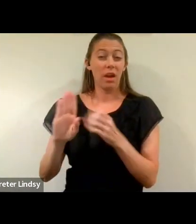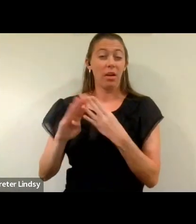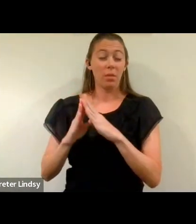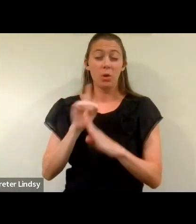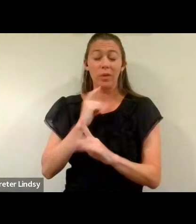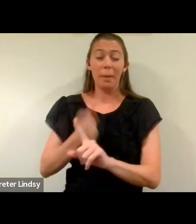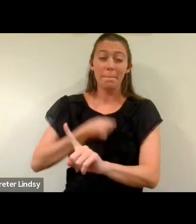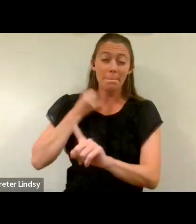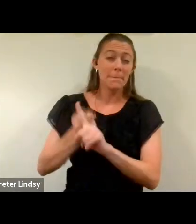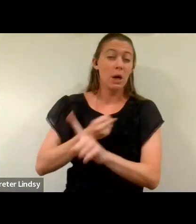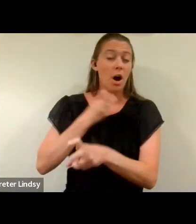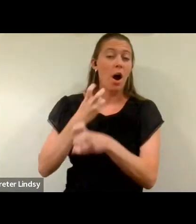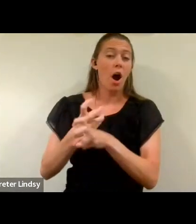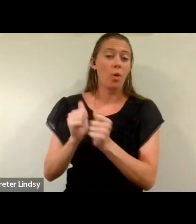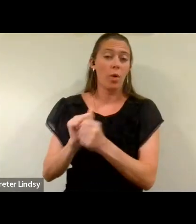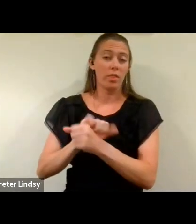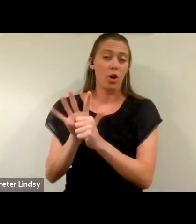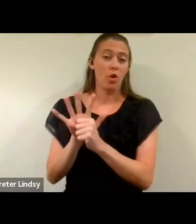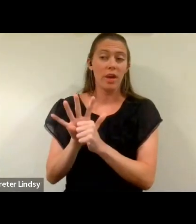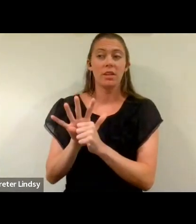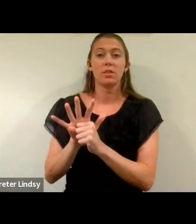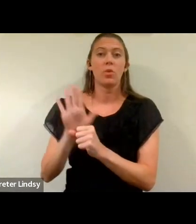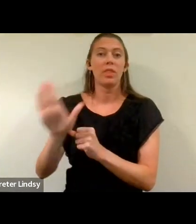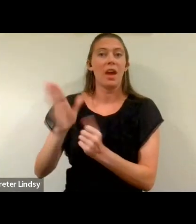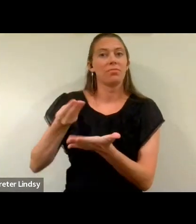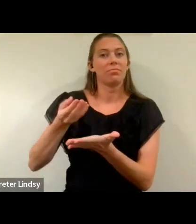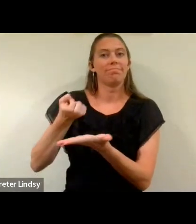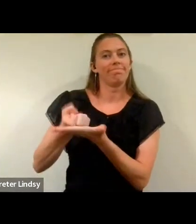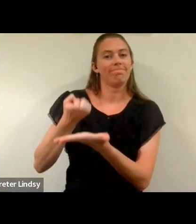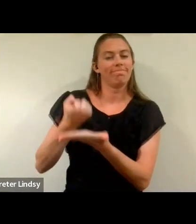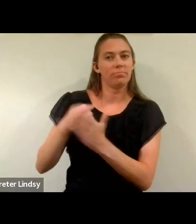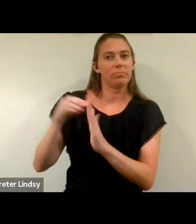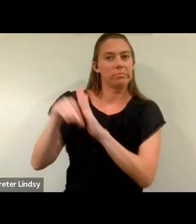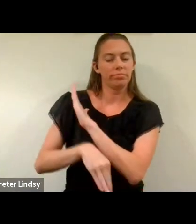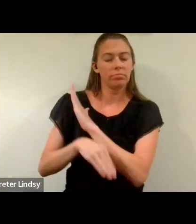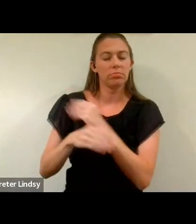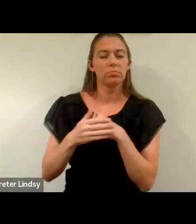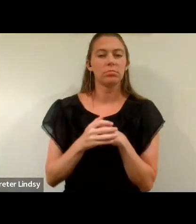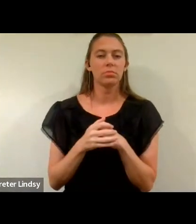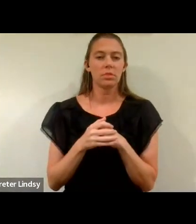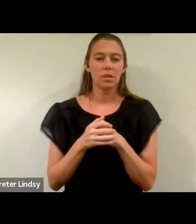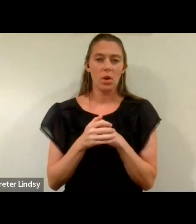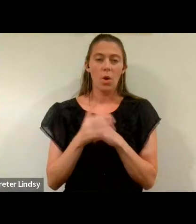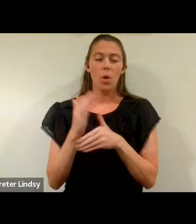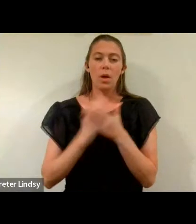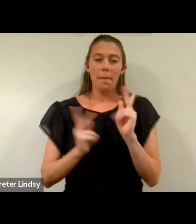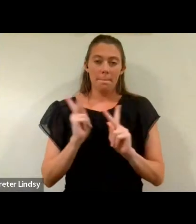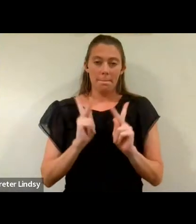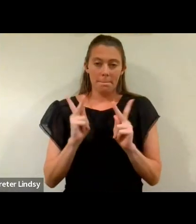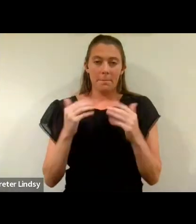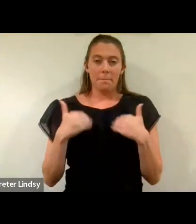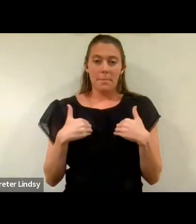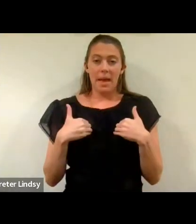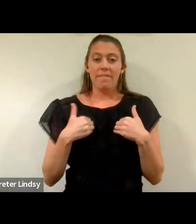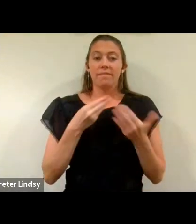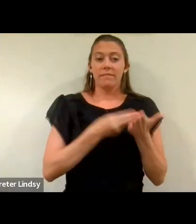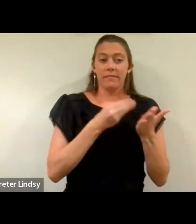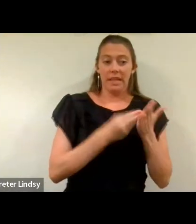you know, fragile immune systems or other kinds of challenges in terms of their health and their ability to work. I think